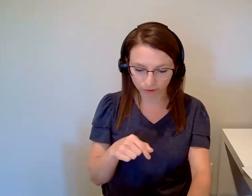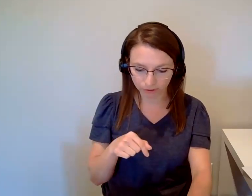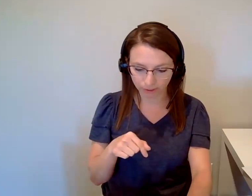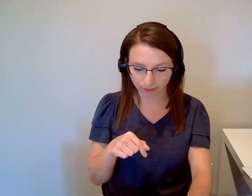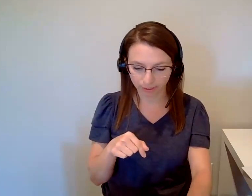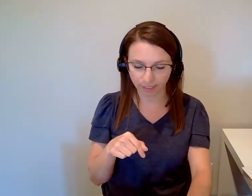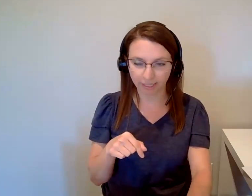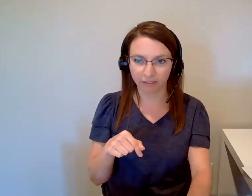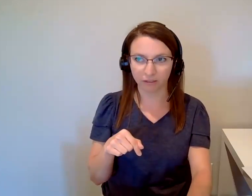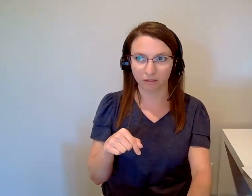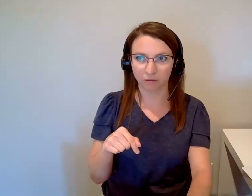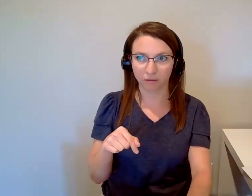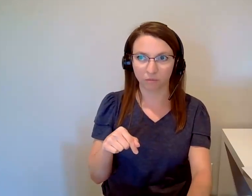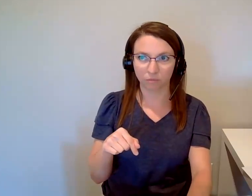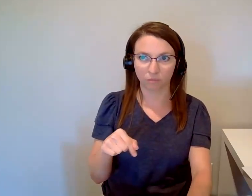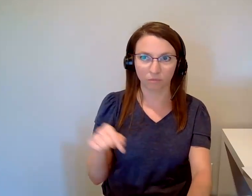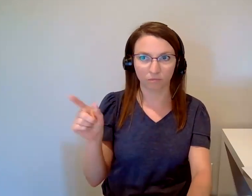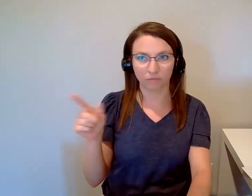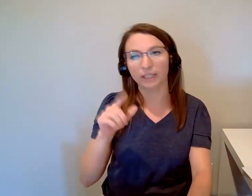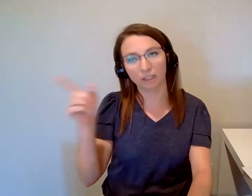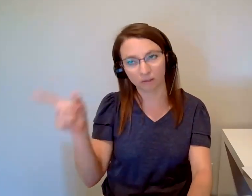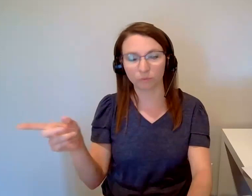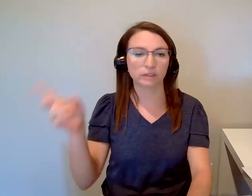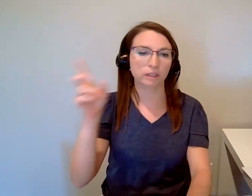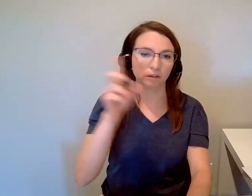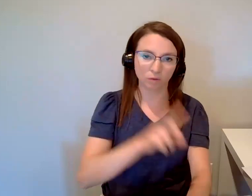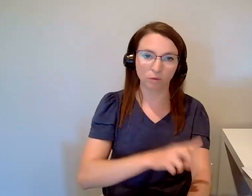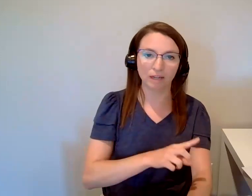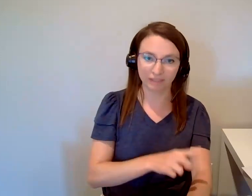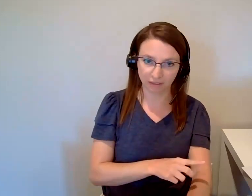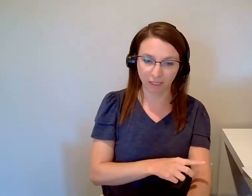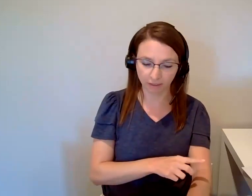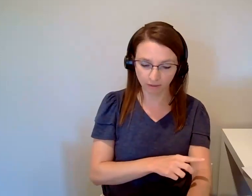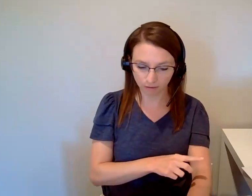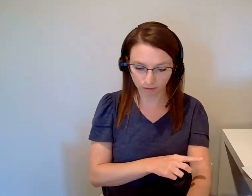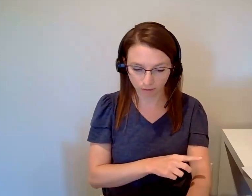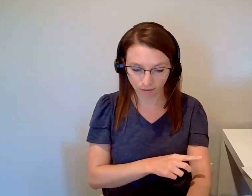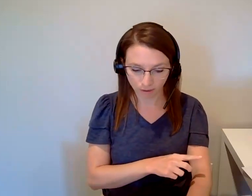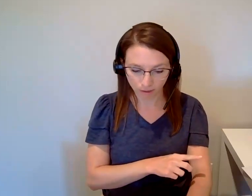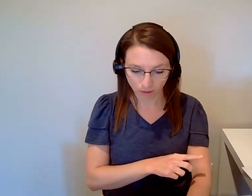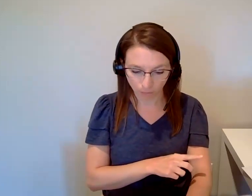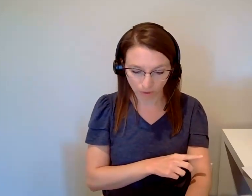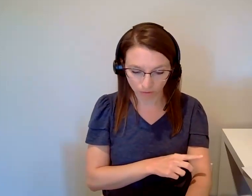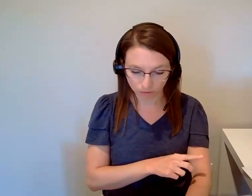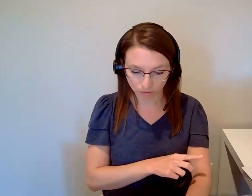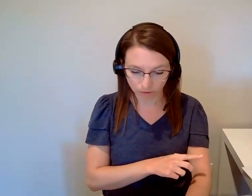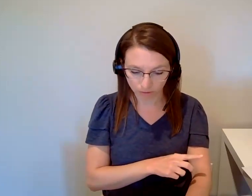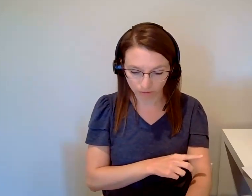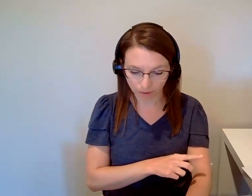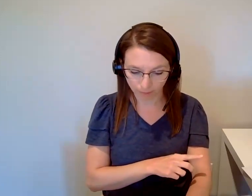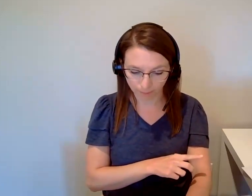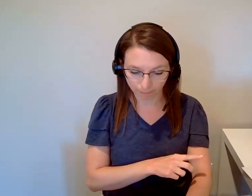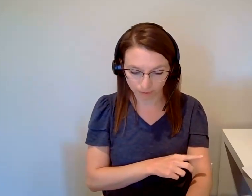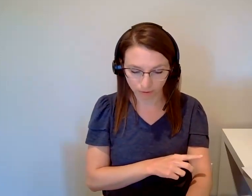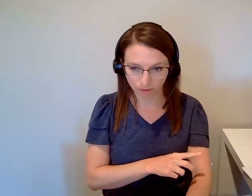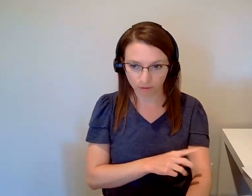words that, like English words that don't have a sign. And we also use them